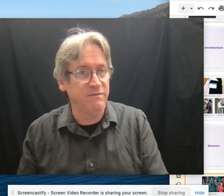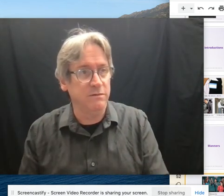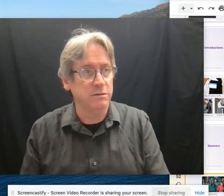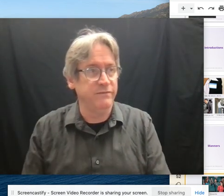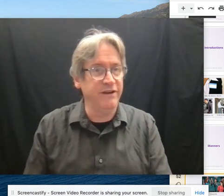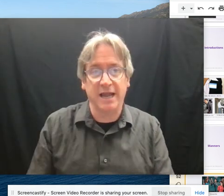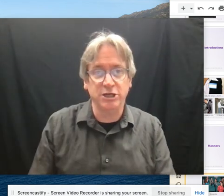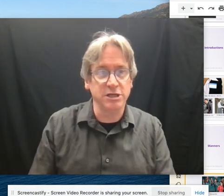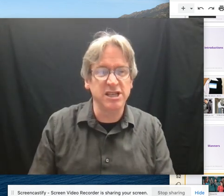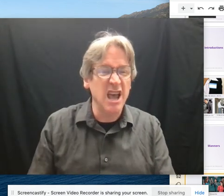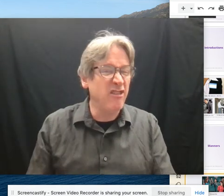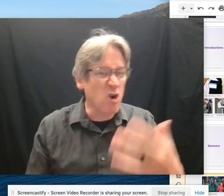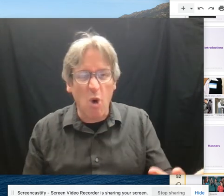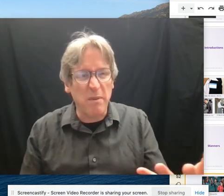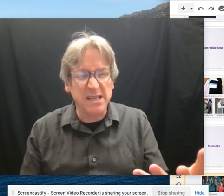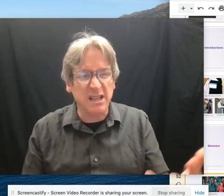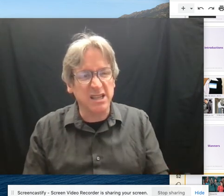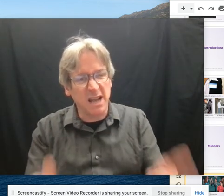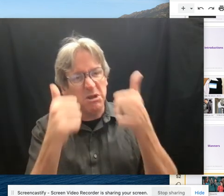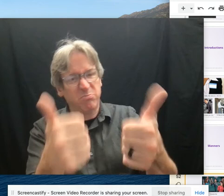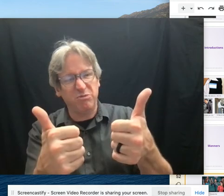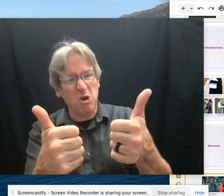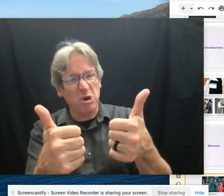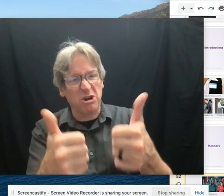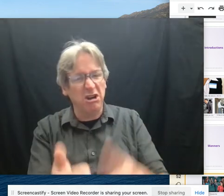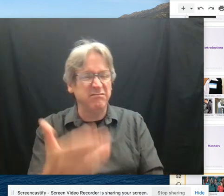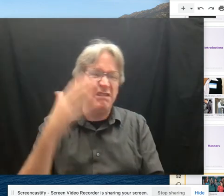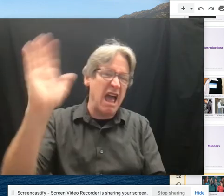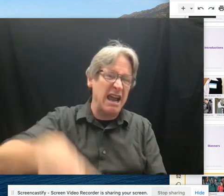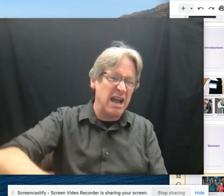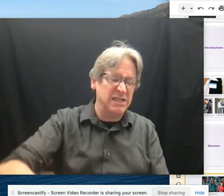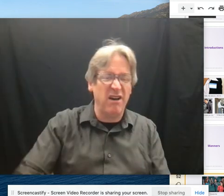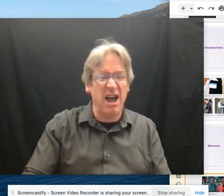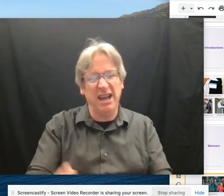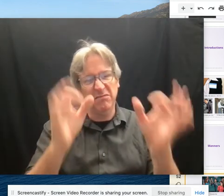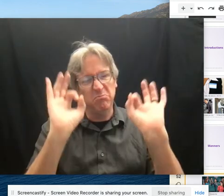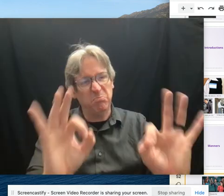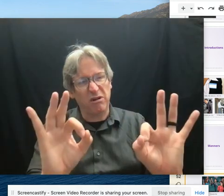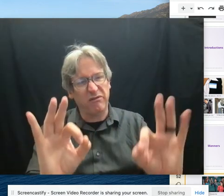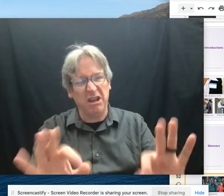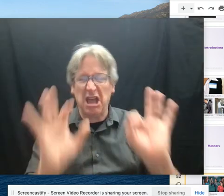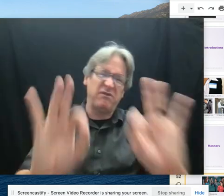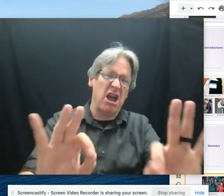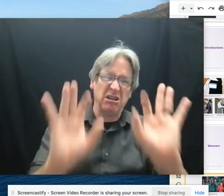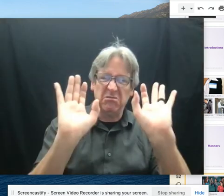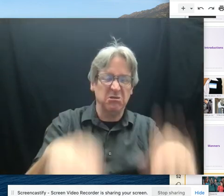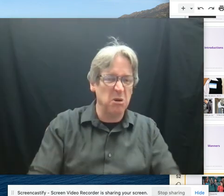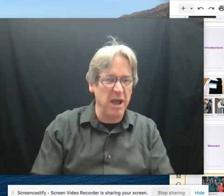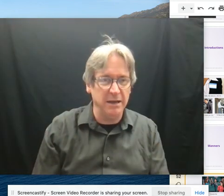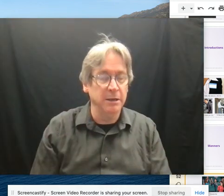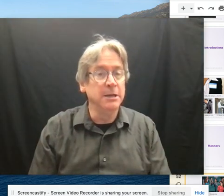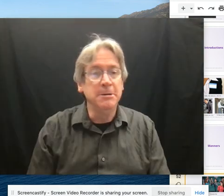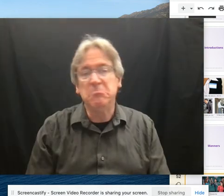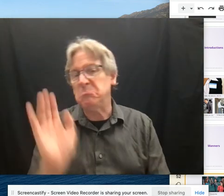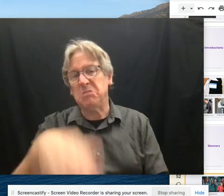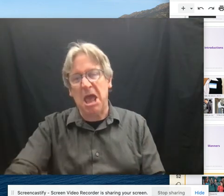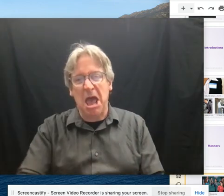of variations. They're all basically the same as, no, you're good. No, it's fine. Perfect. Yeah, it's fine. Go